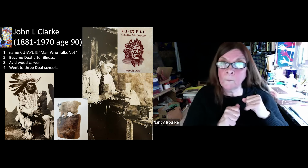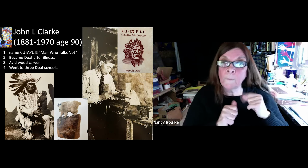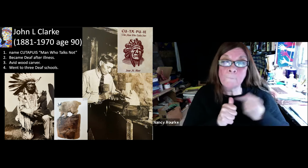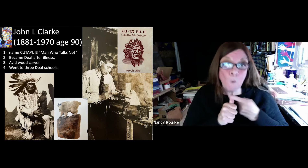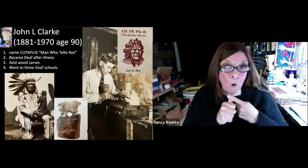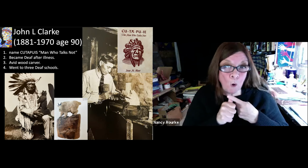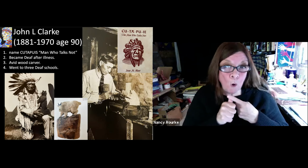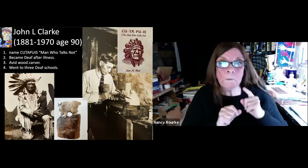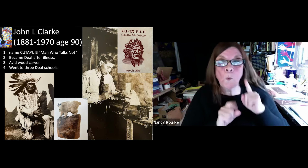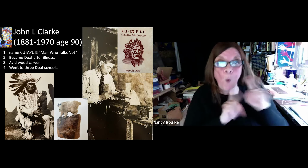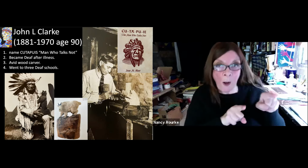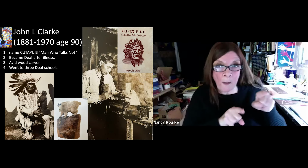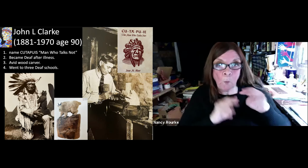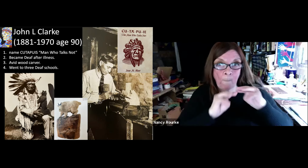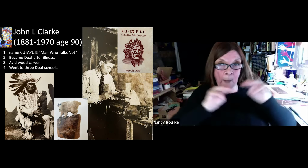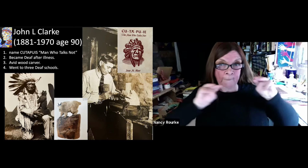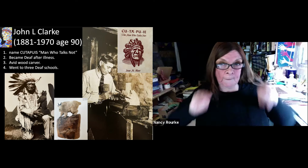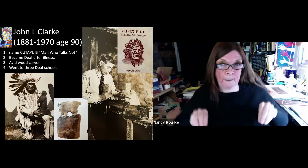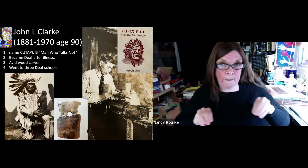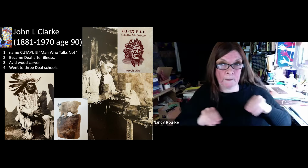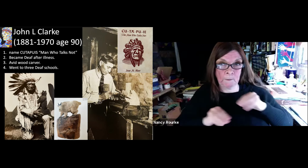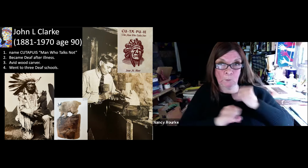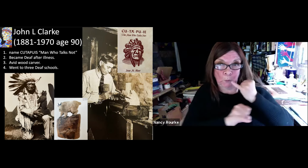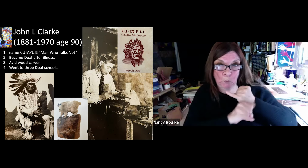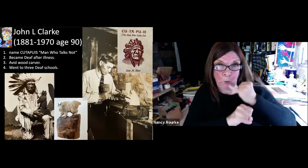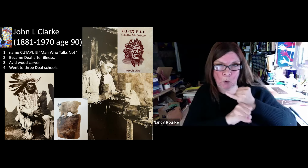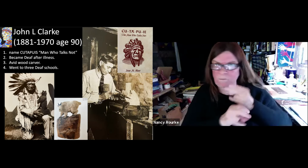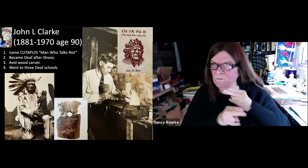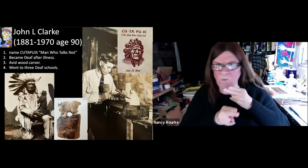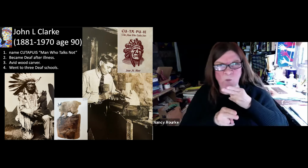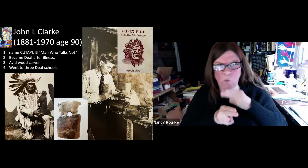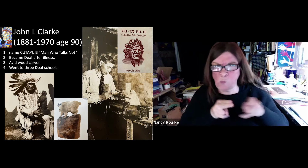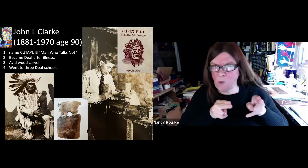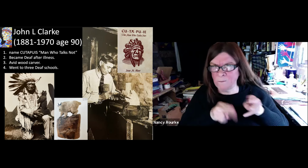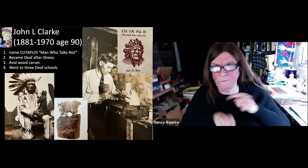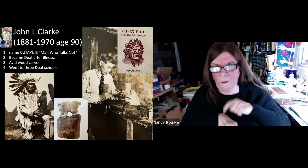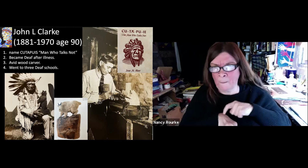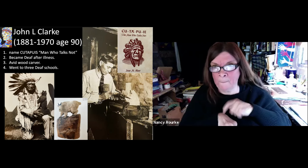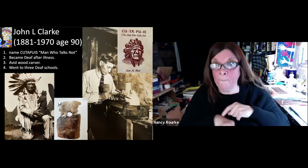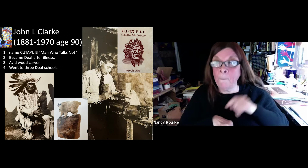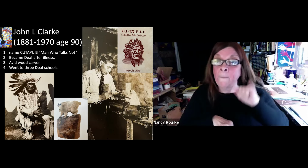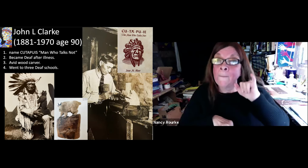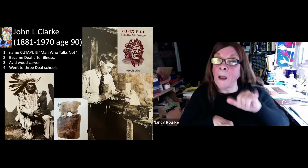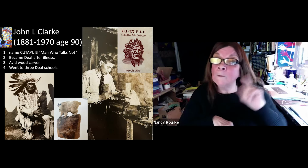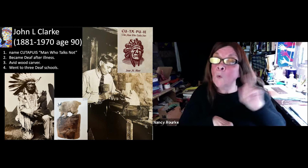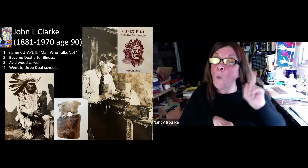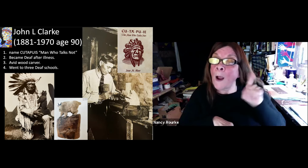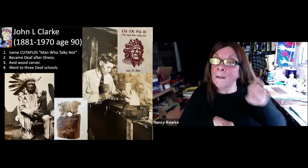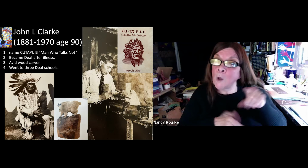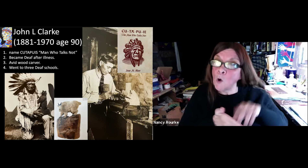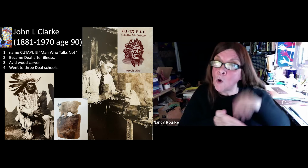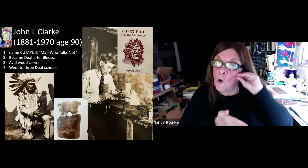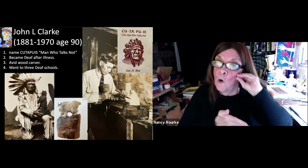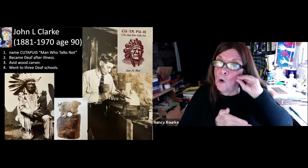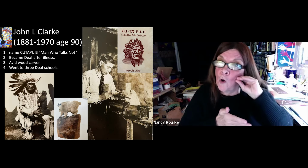John attended. Three different deaf schools. First. He went to the Montana. School for the deaf. And he was only